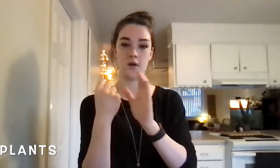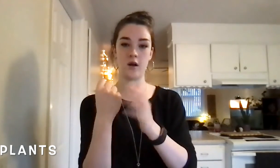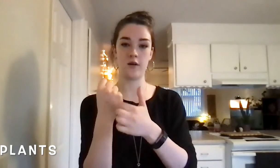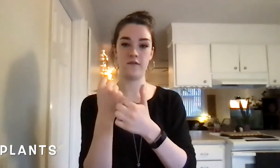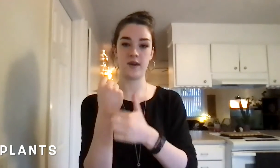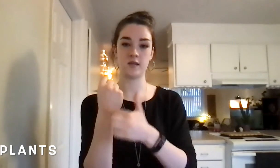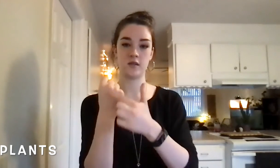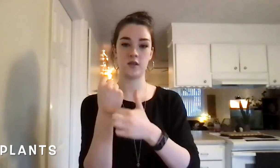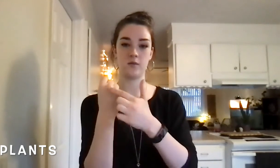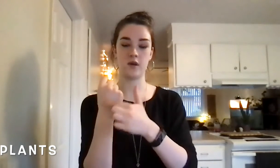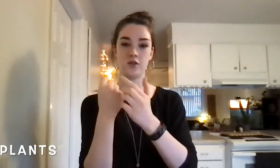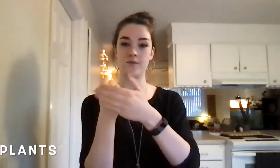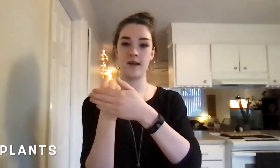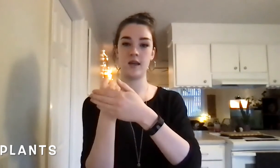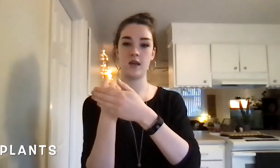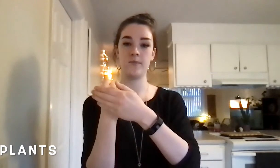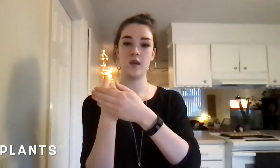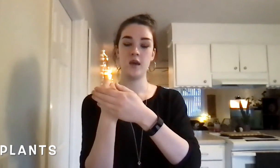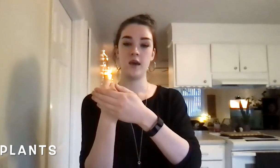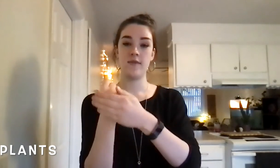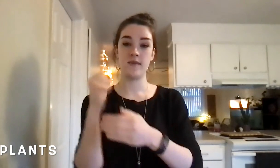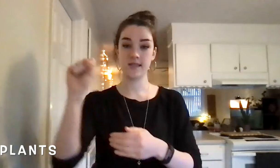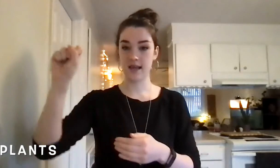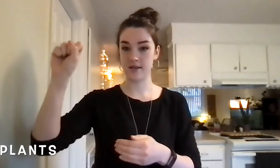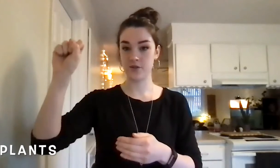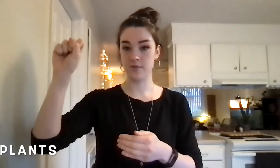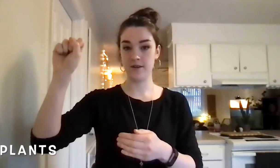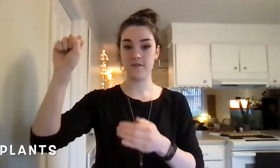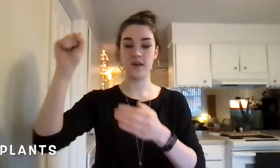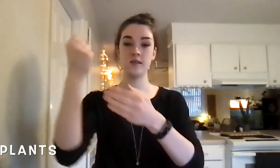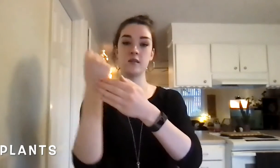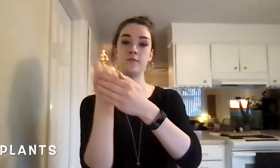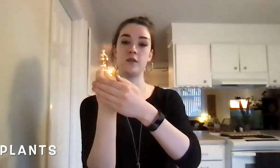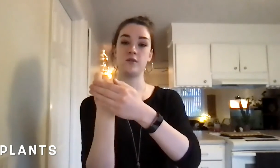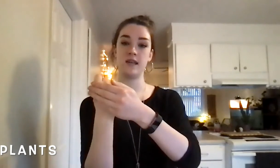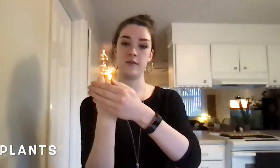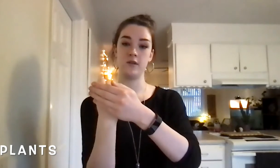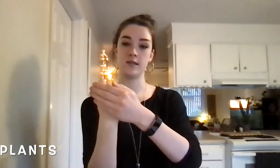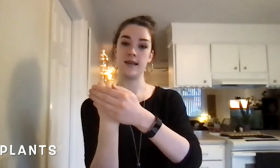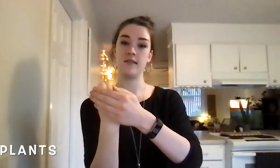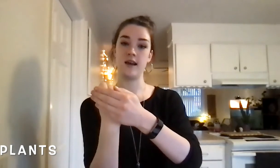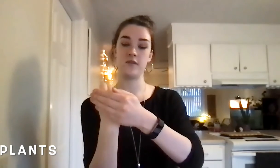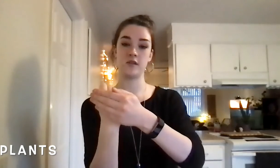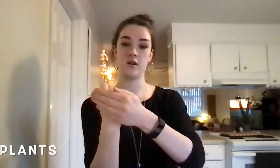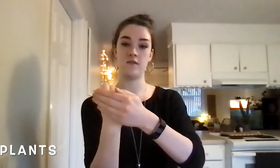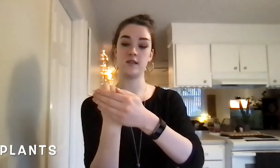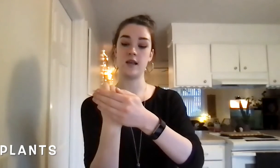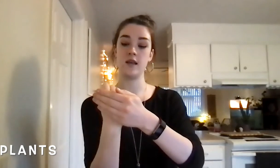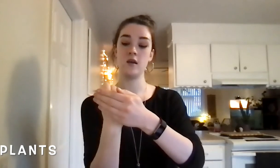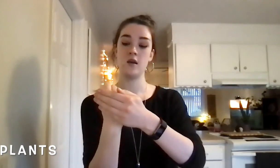our fist, so just right here. And then this hand is going to be in a fist, so together it looks like that, the start of the sign.